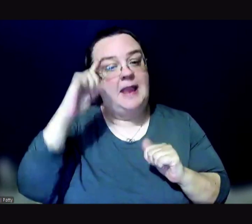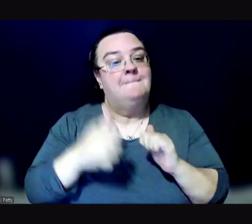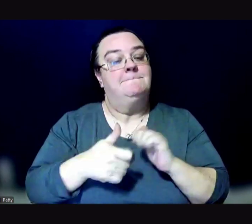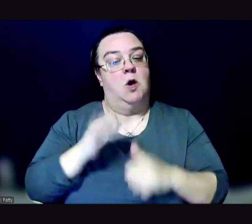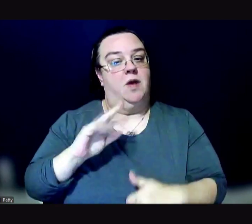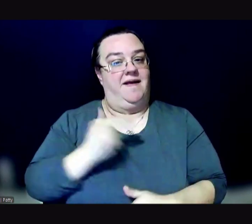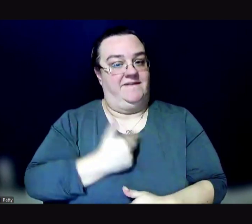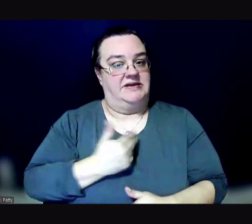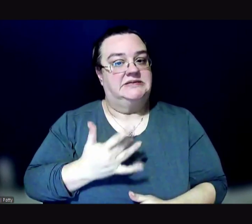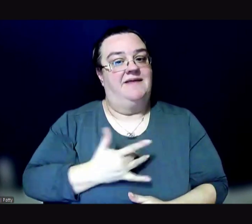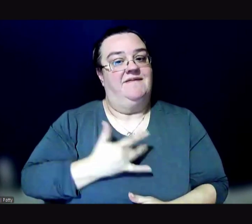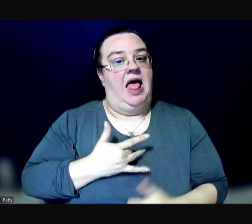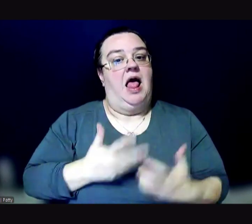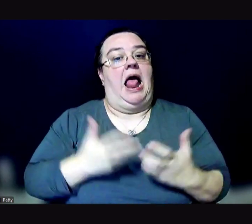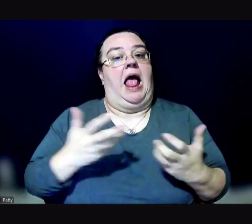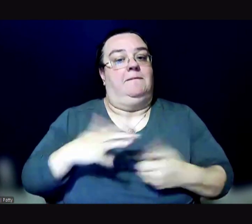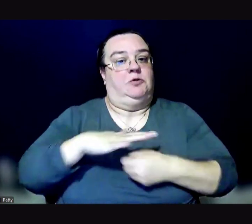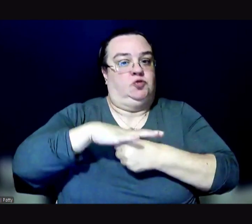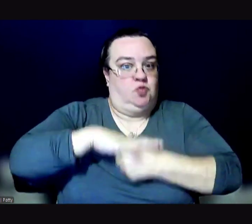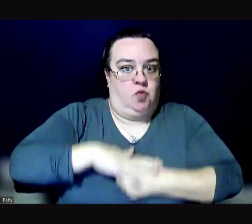stress and pressure that you all were under.